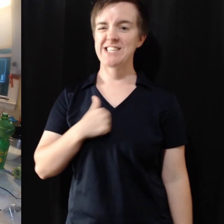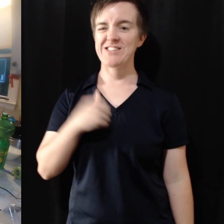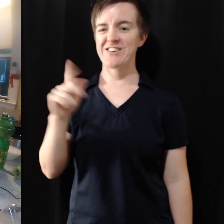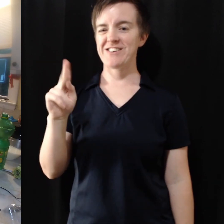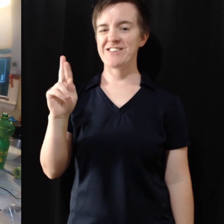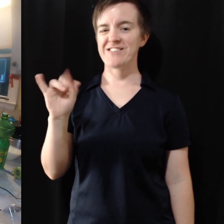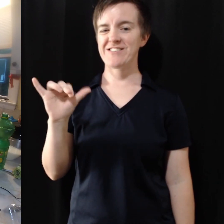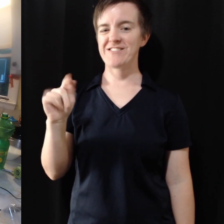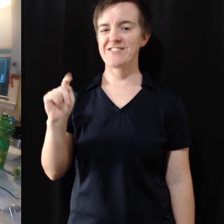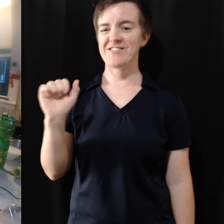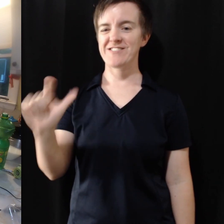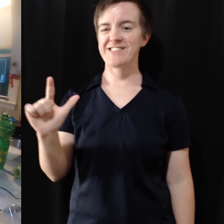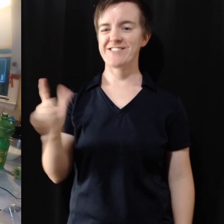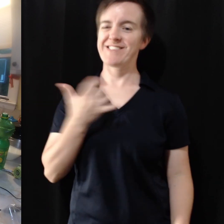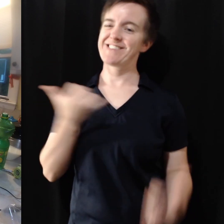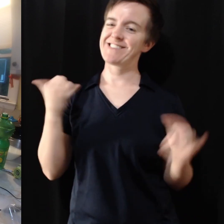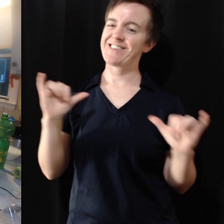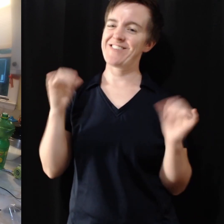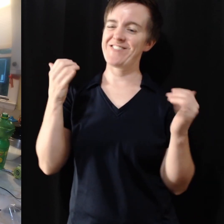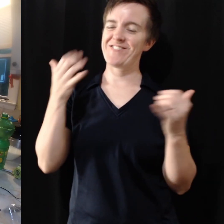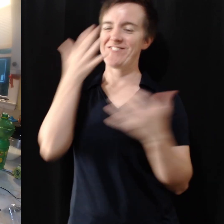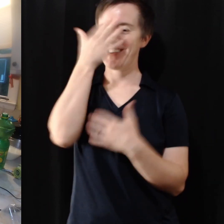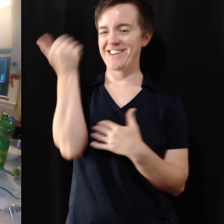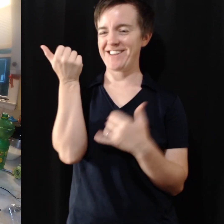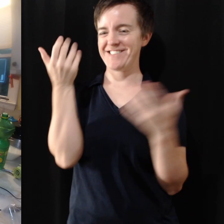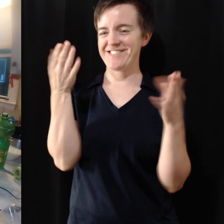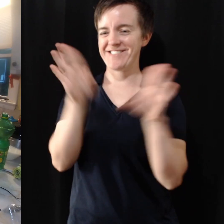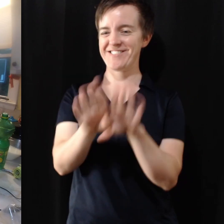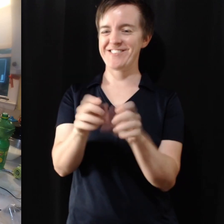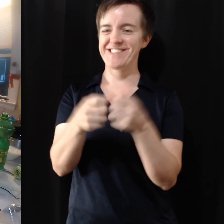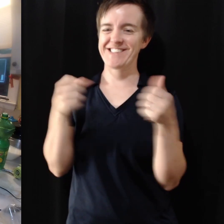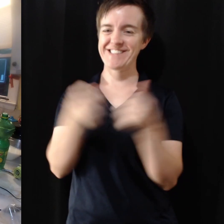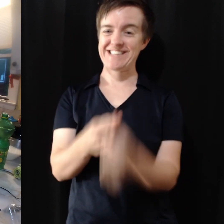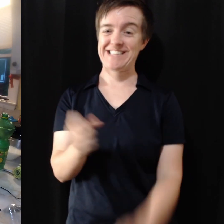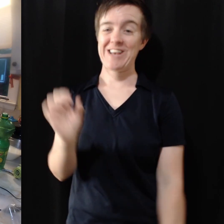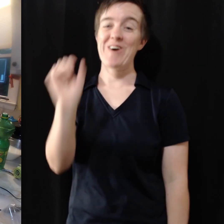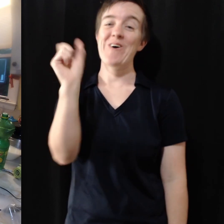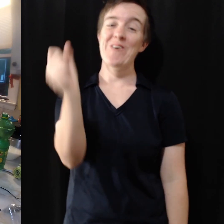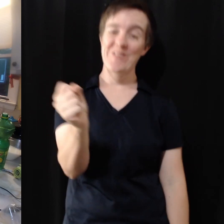Sorry, Crystal. Still forgot to close the cabinets. Hold on.